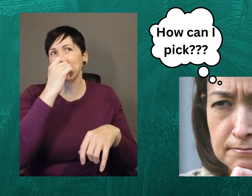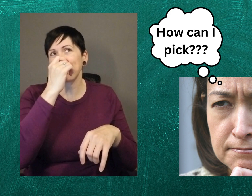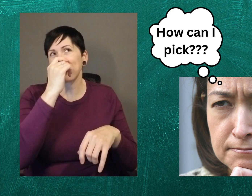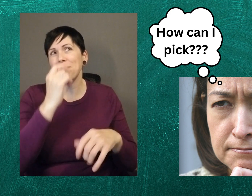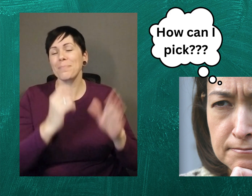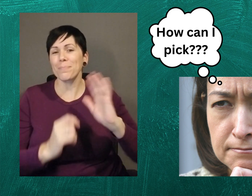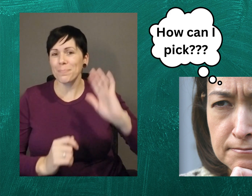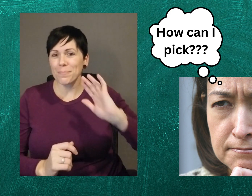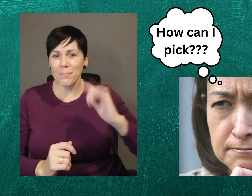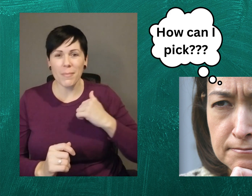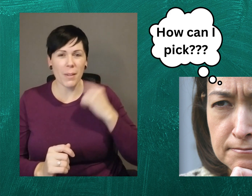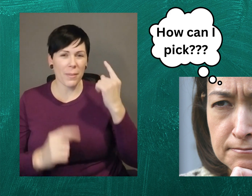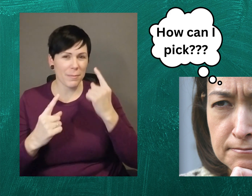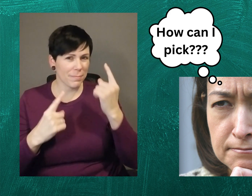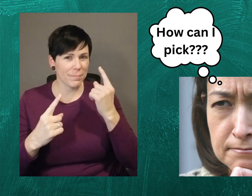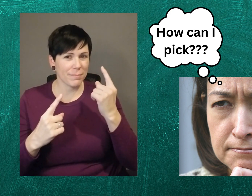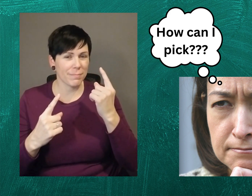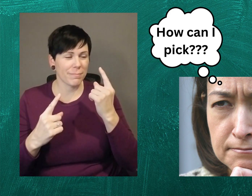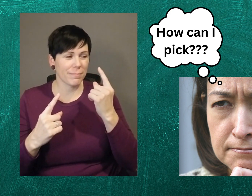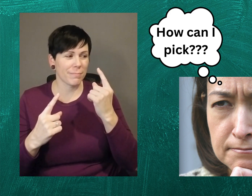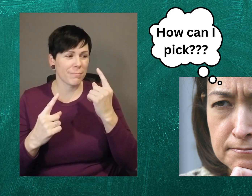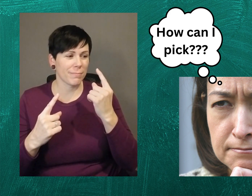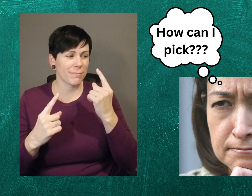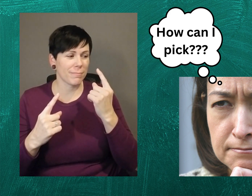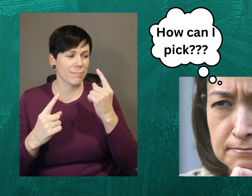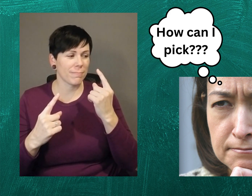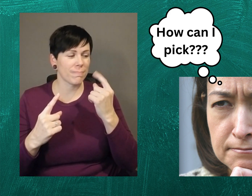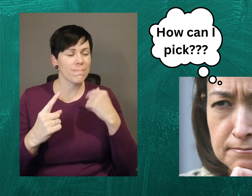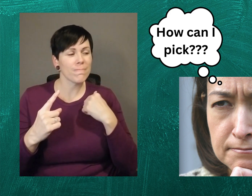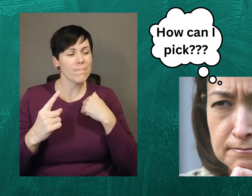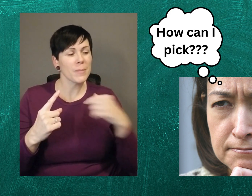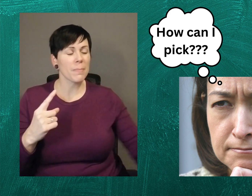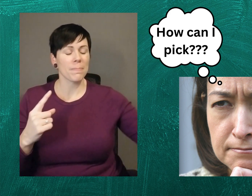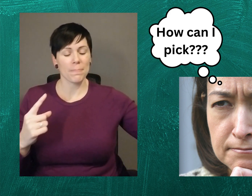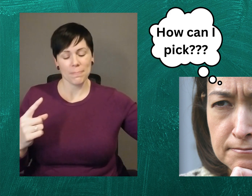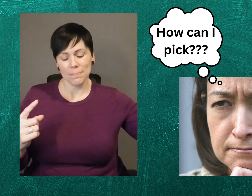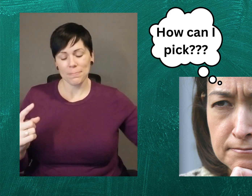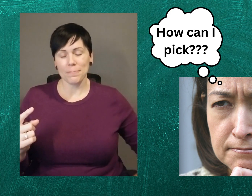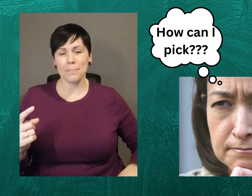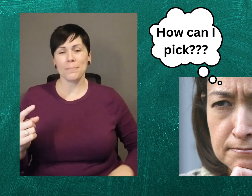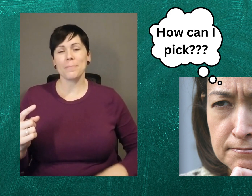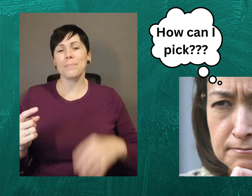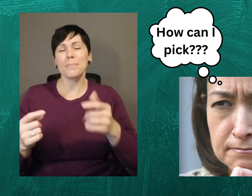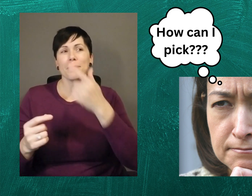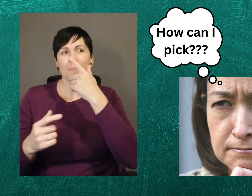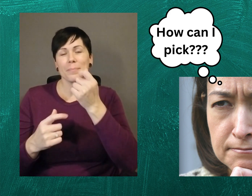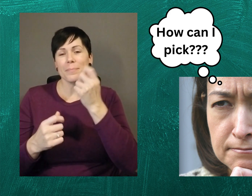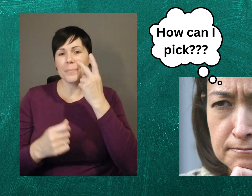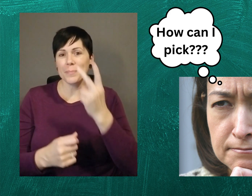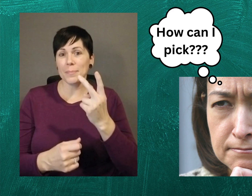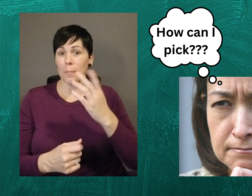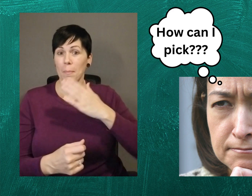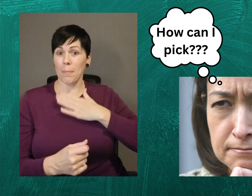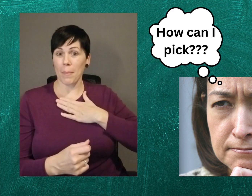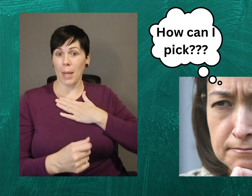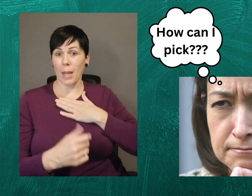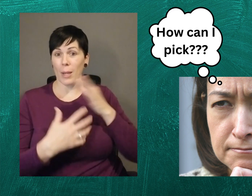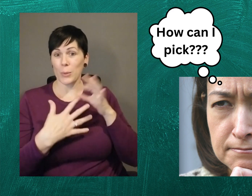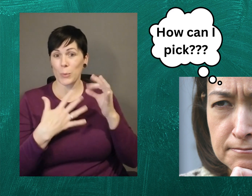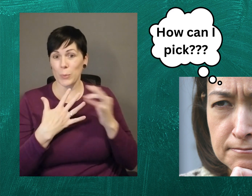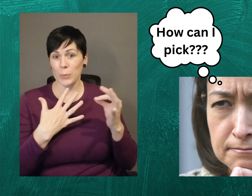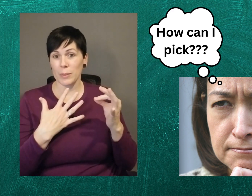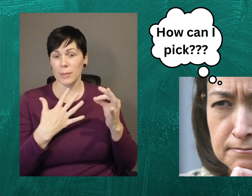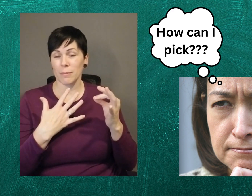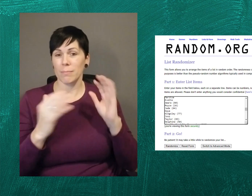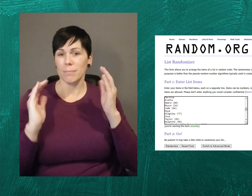my head that I would love to see how um, my own choices compare to